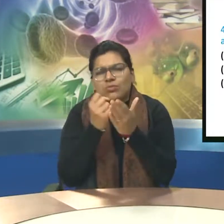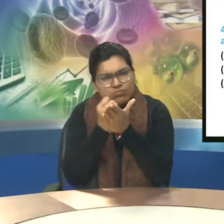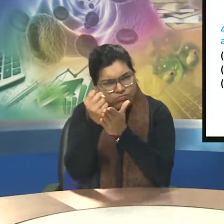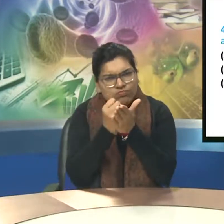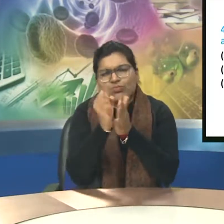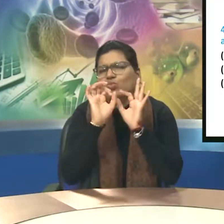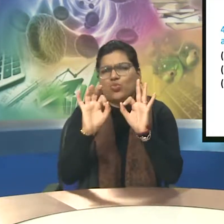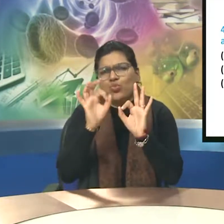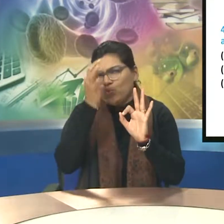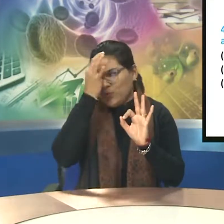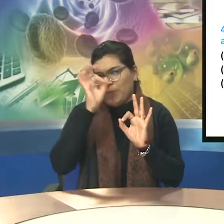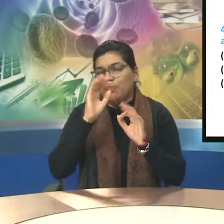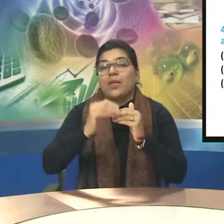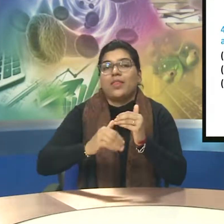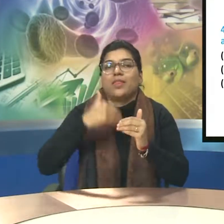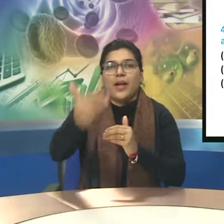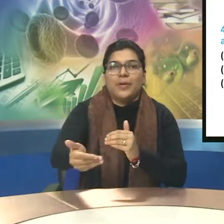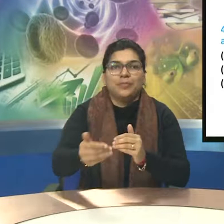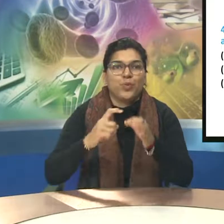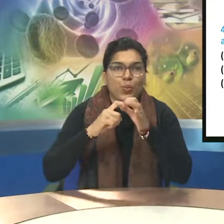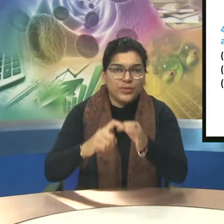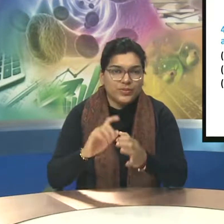Hope you will do more practice and learn it.